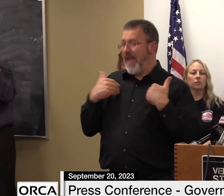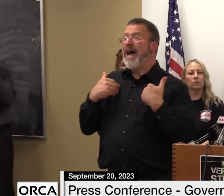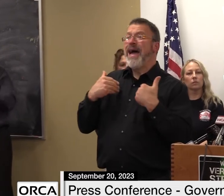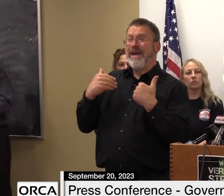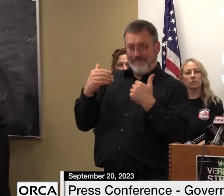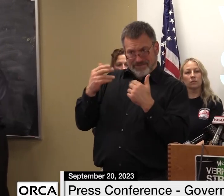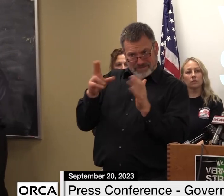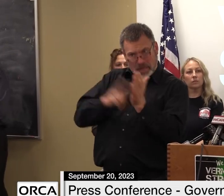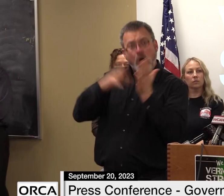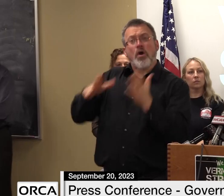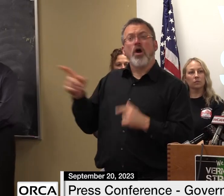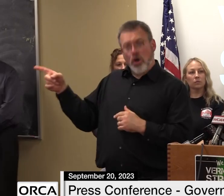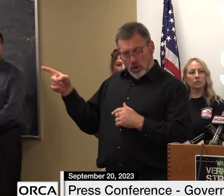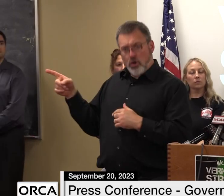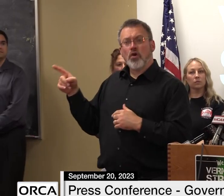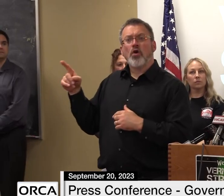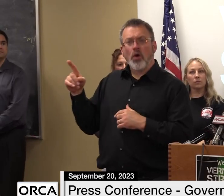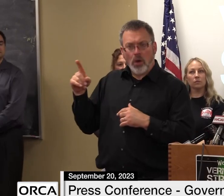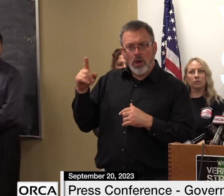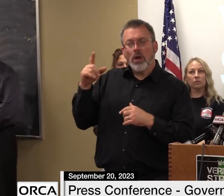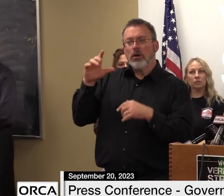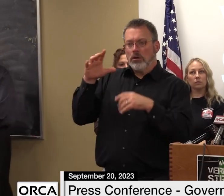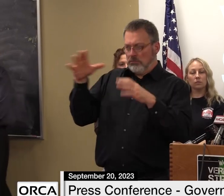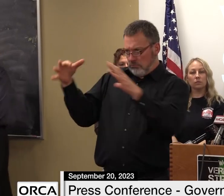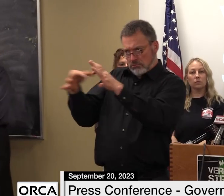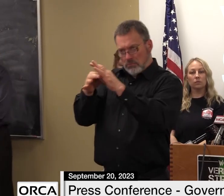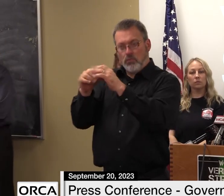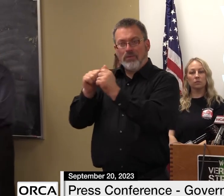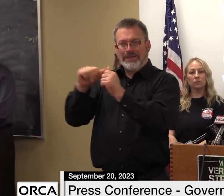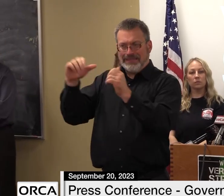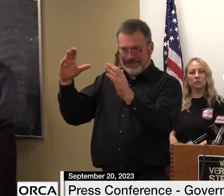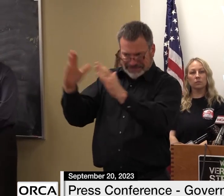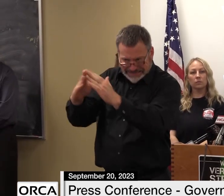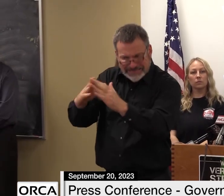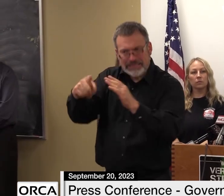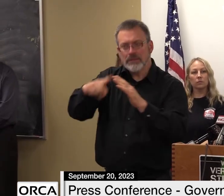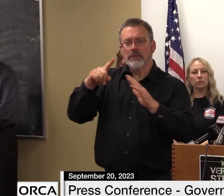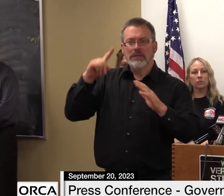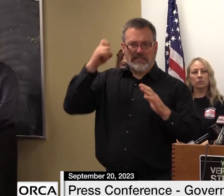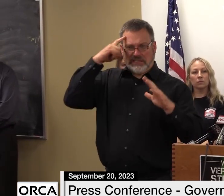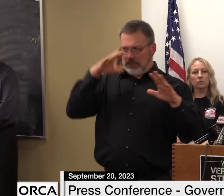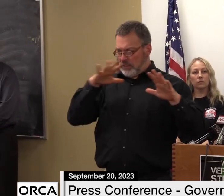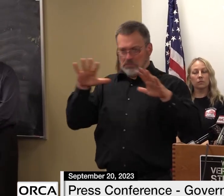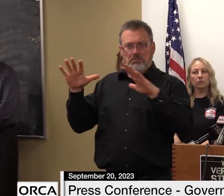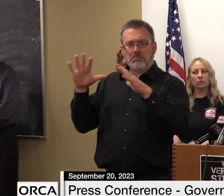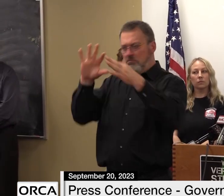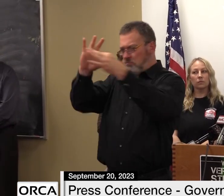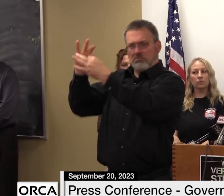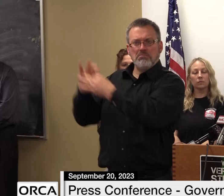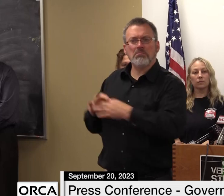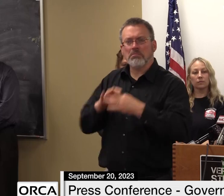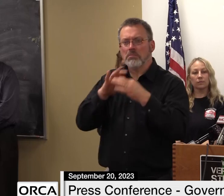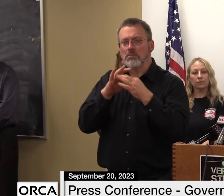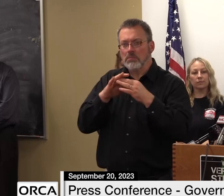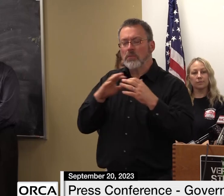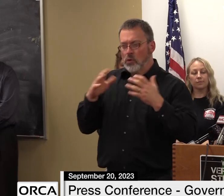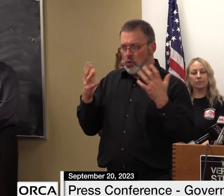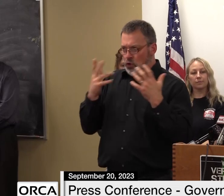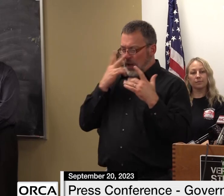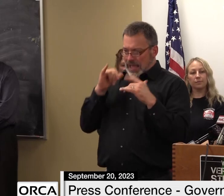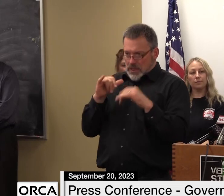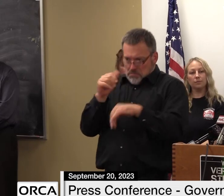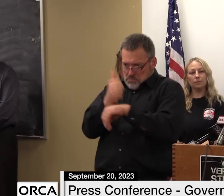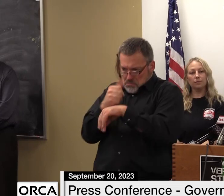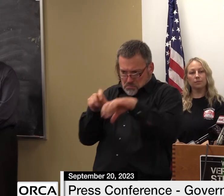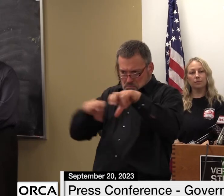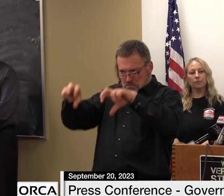working that well with the city and the state to do a layout of what that site would look like. What level of confidence do you have right